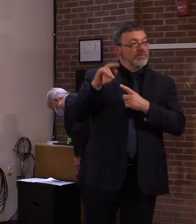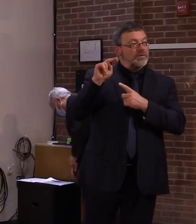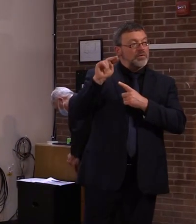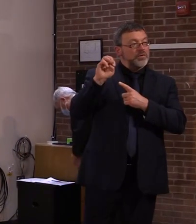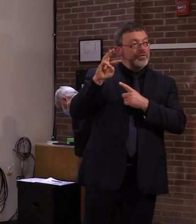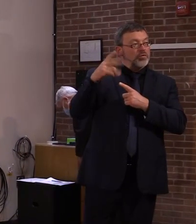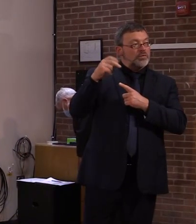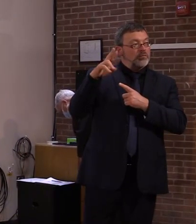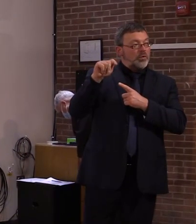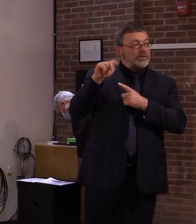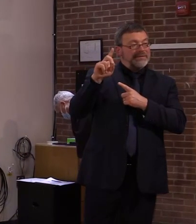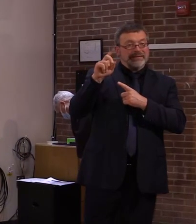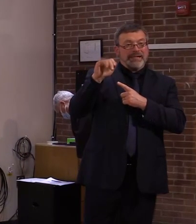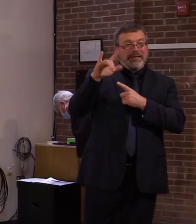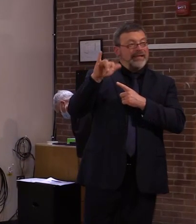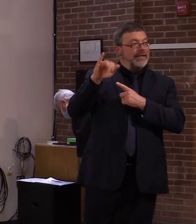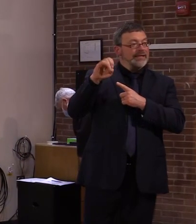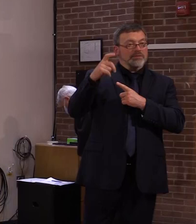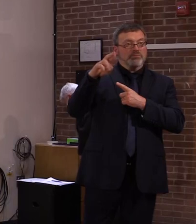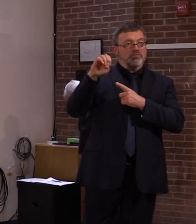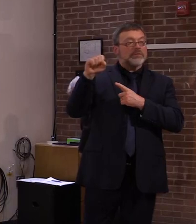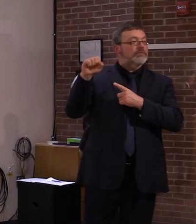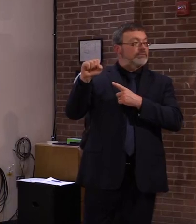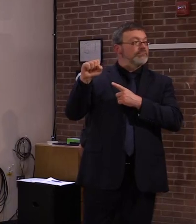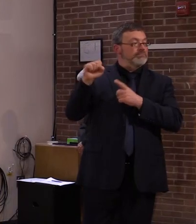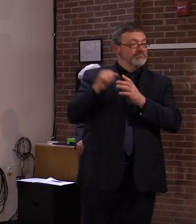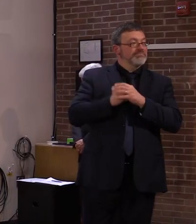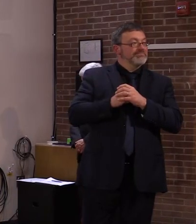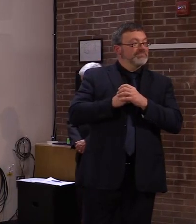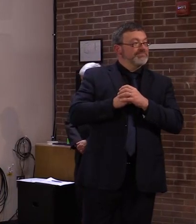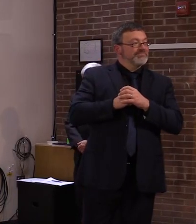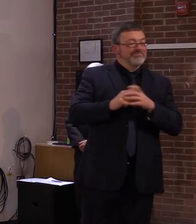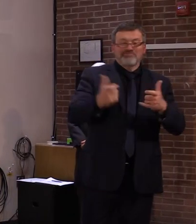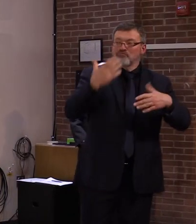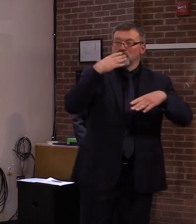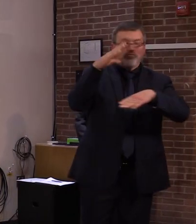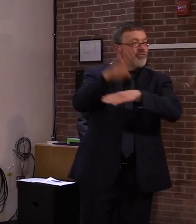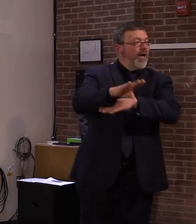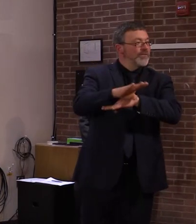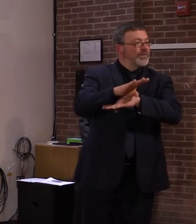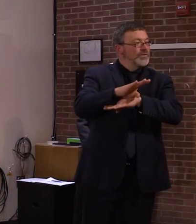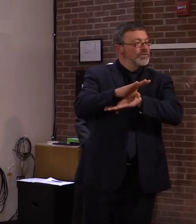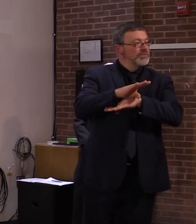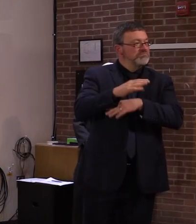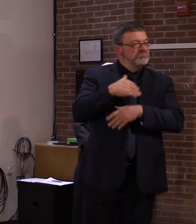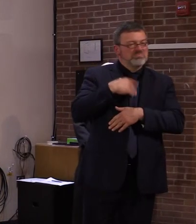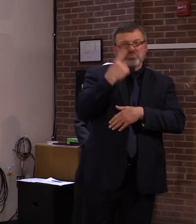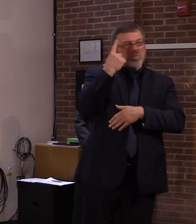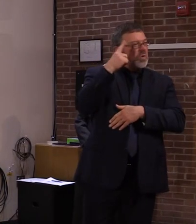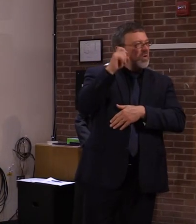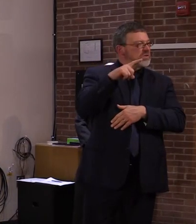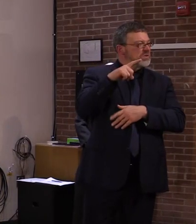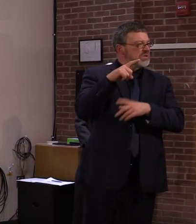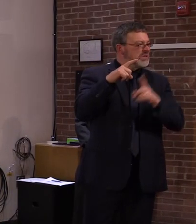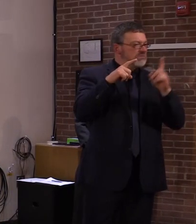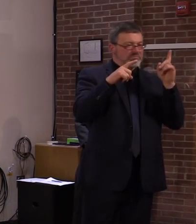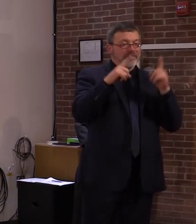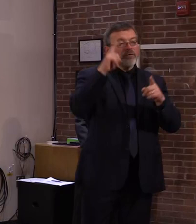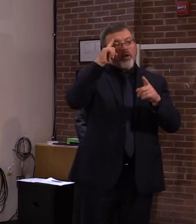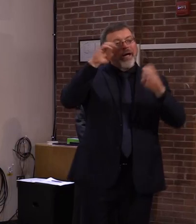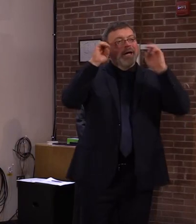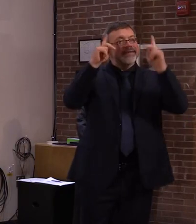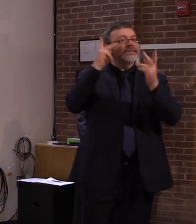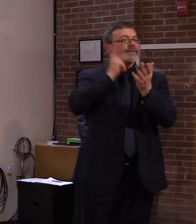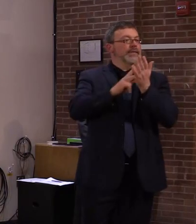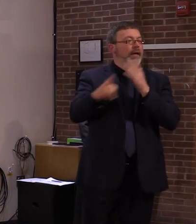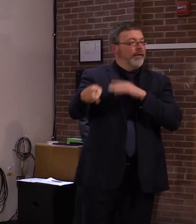Express. Yes, good afternoon. Now, this question might be for Commissioner French. We're hearing from a family